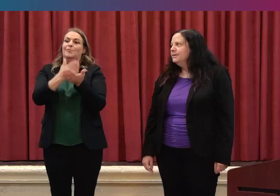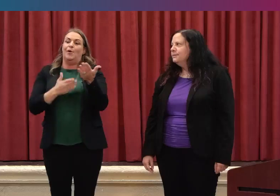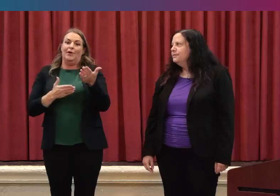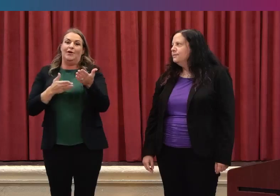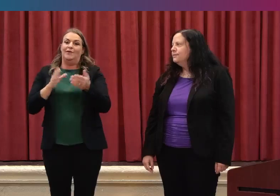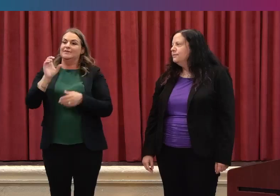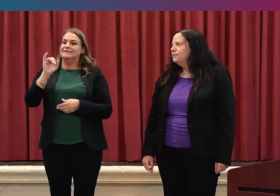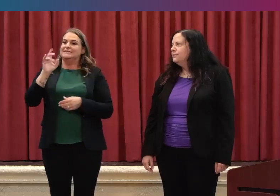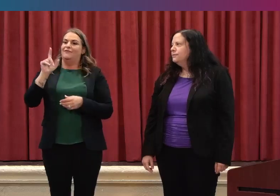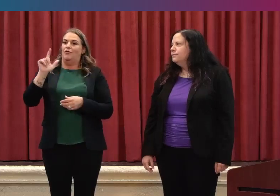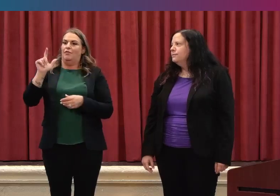services.